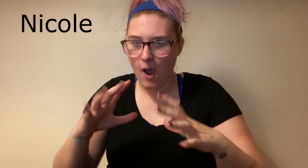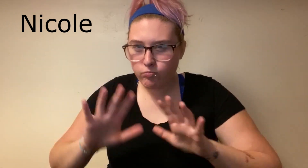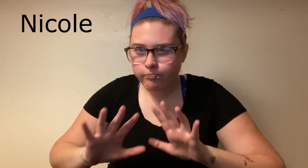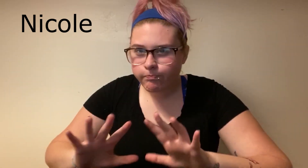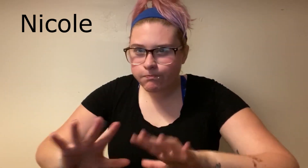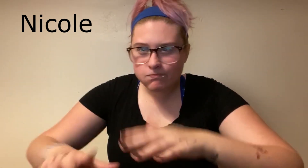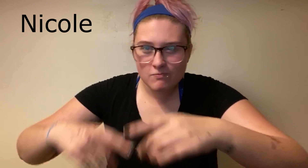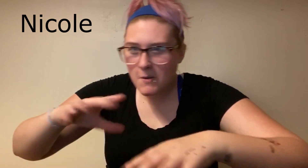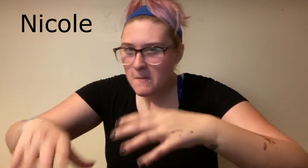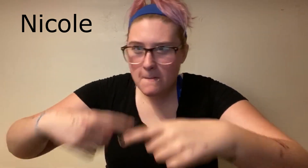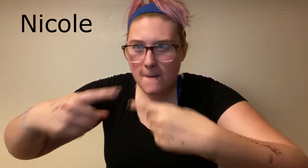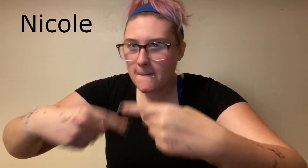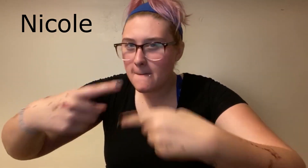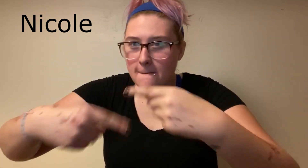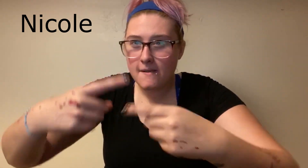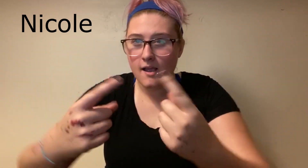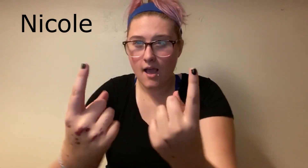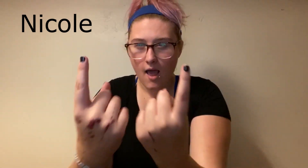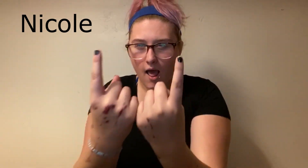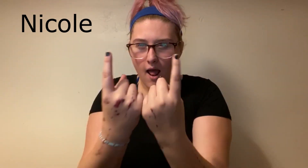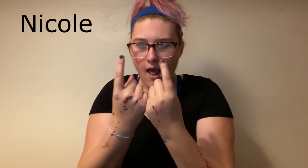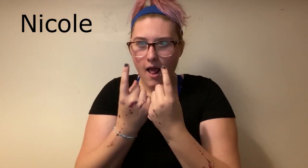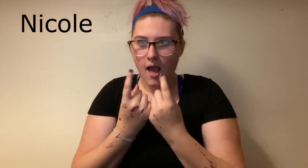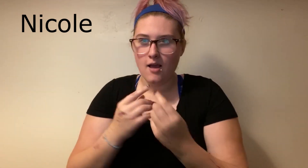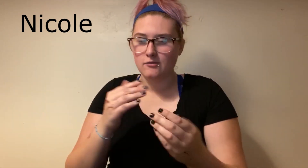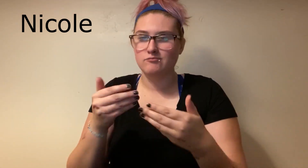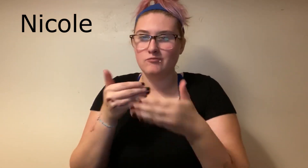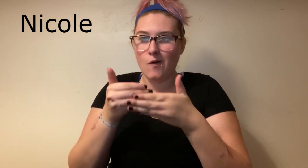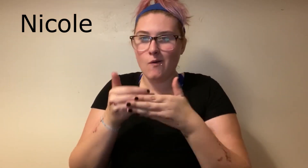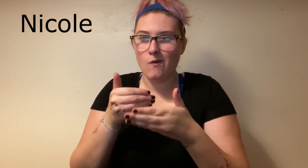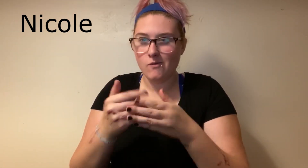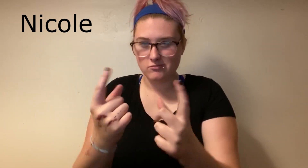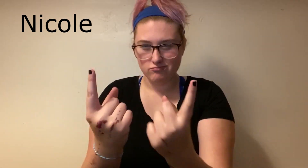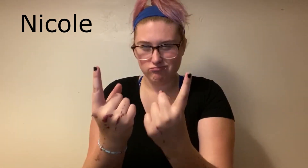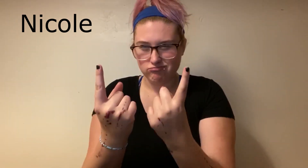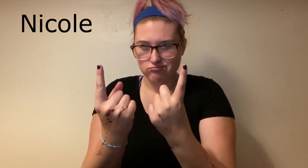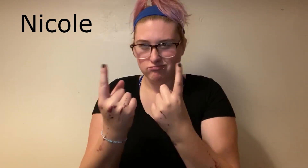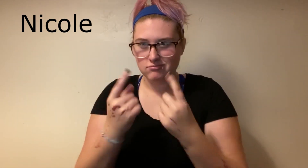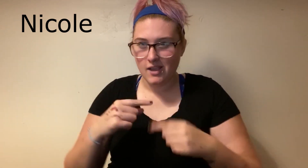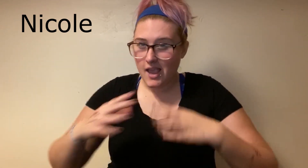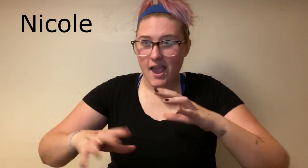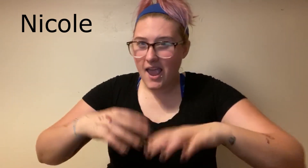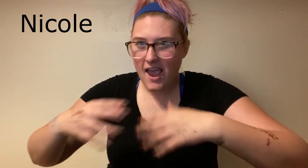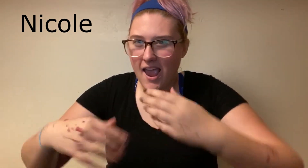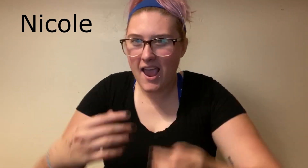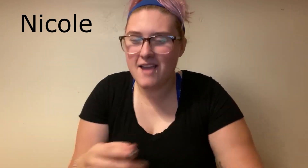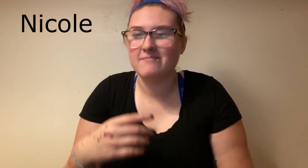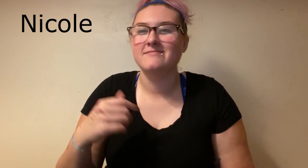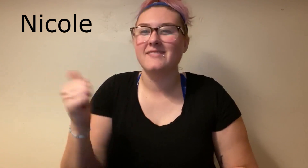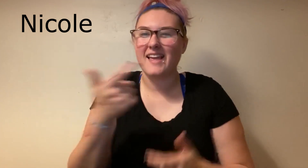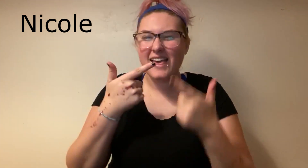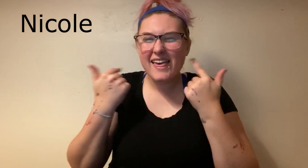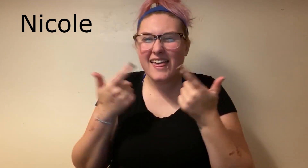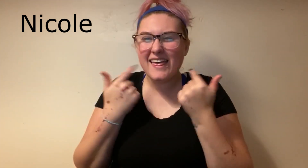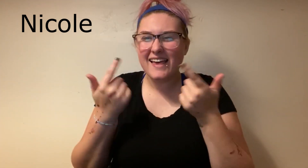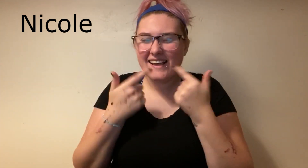The parents and their kids, a boy and a girl, are rolling the beach ball down the beach and